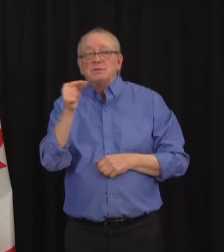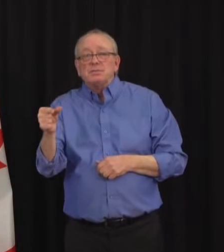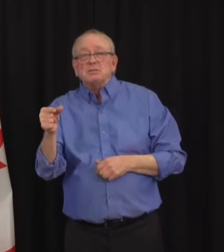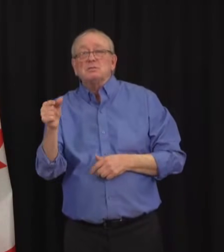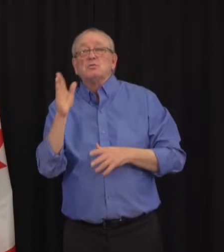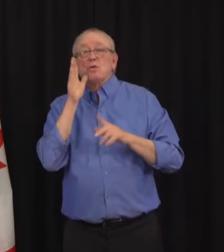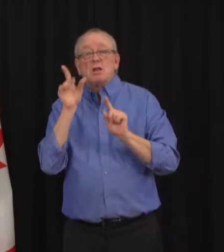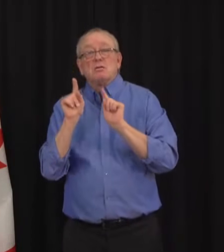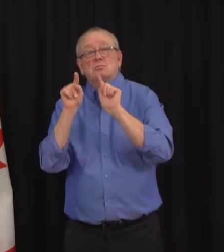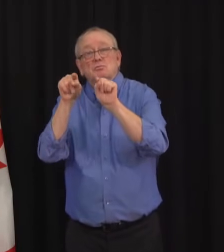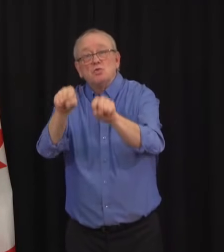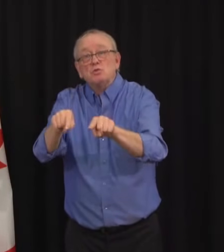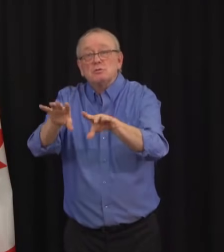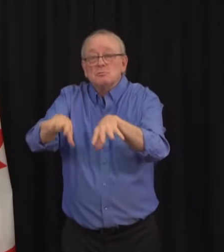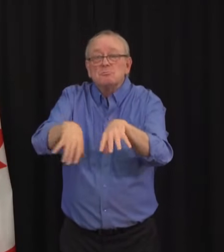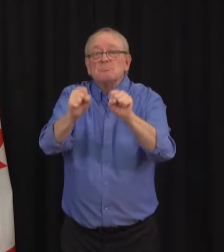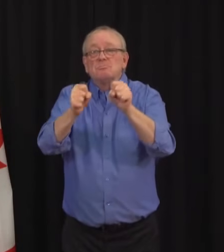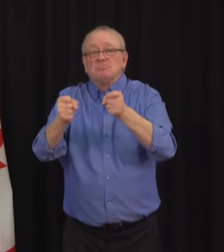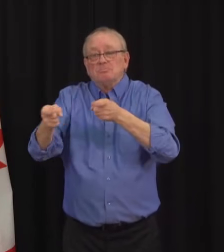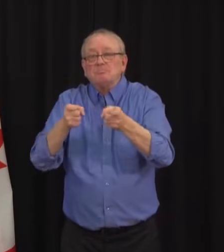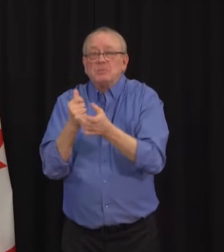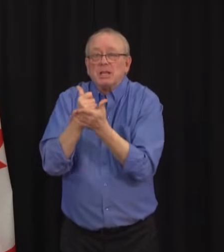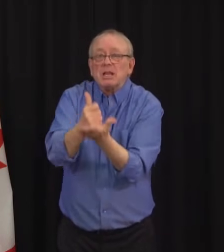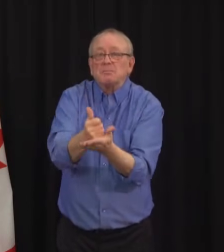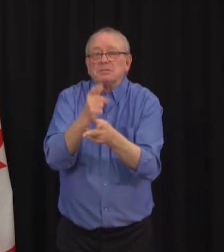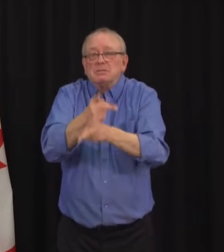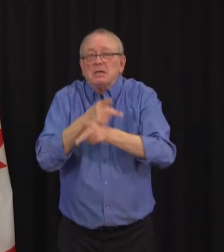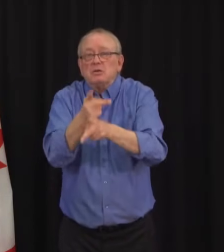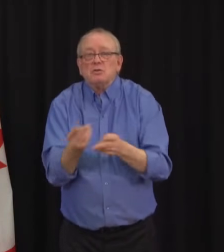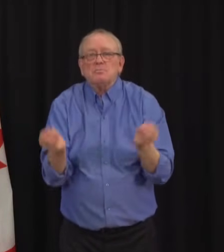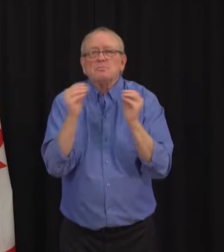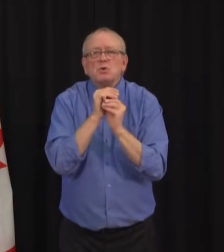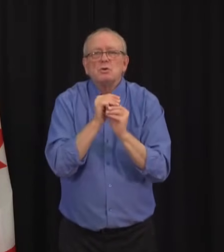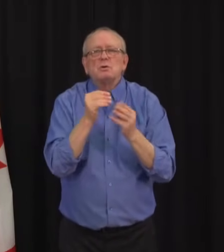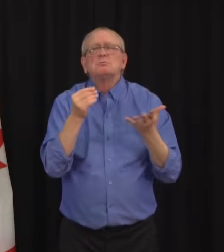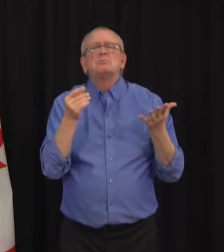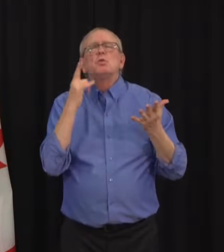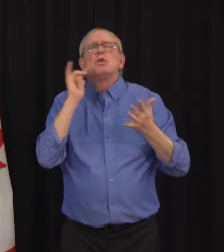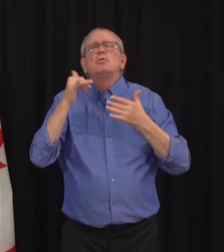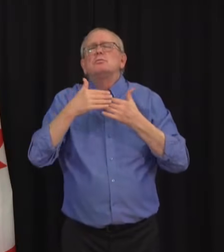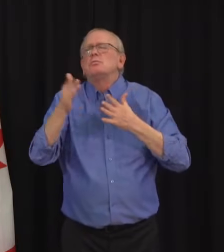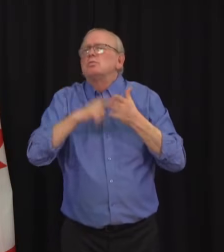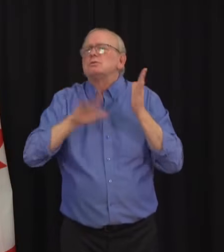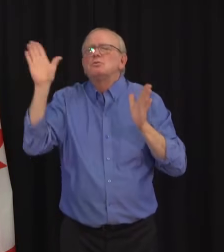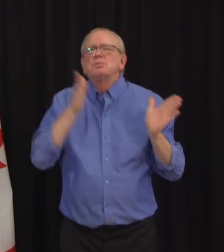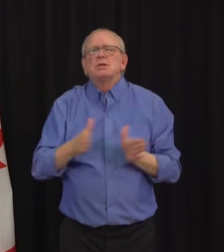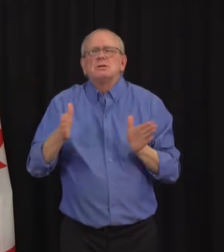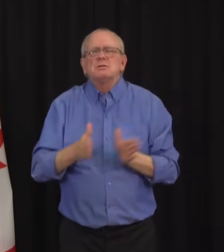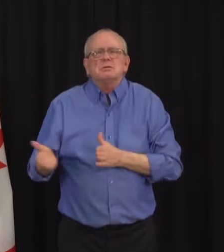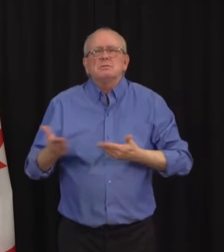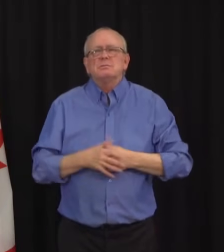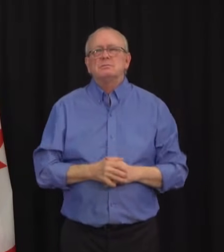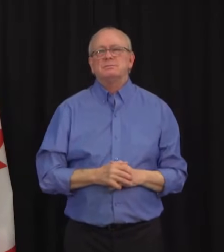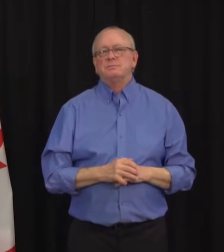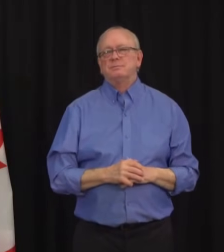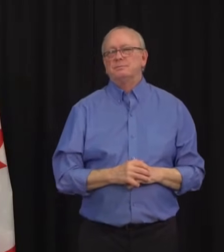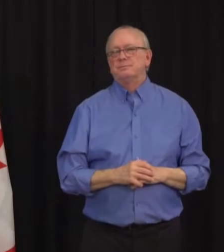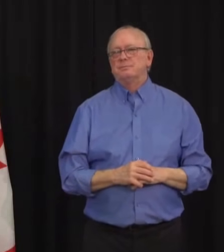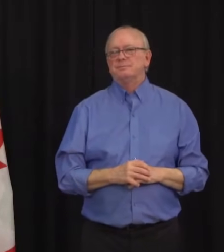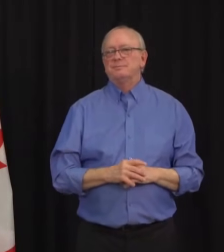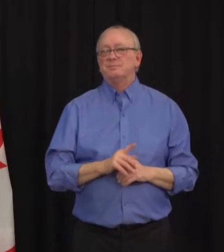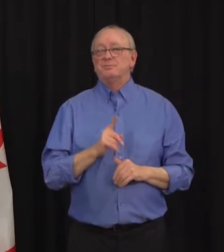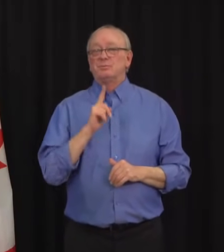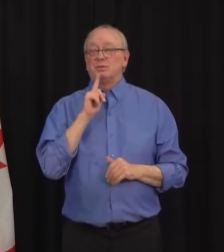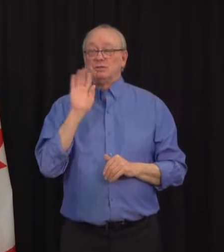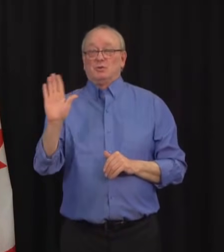The information I have on Clifton Manor is a little different from what you received, but again, these are the number of cases as of